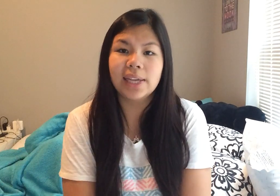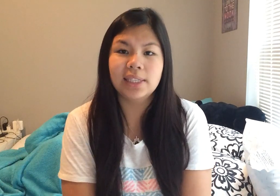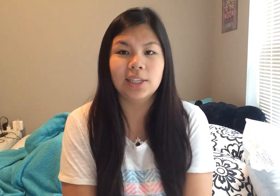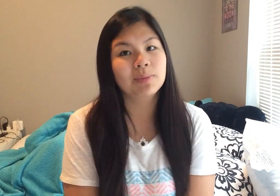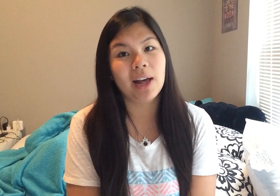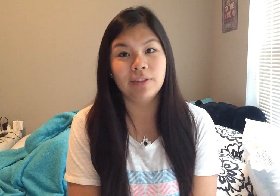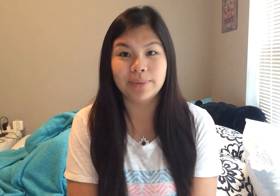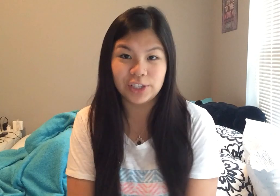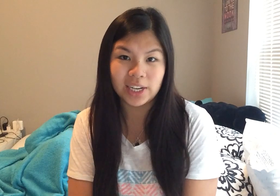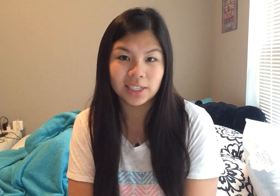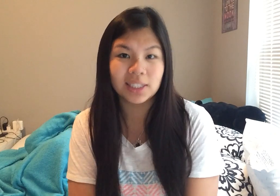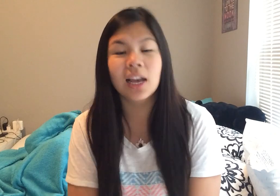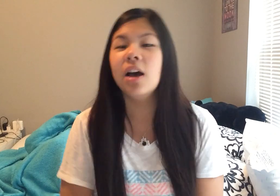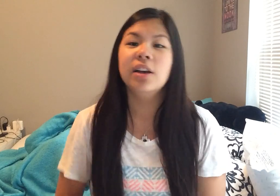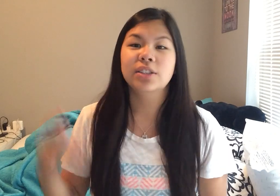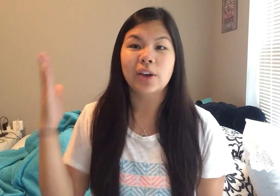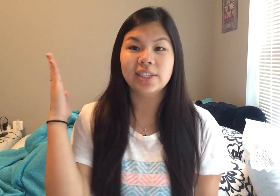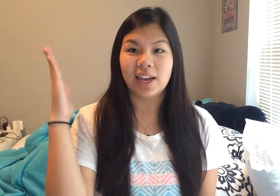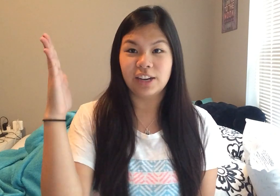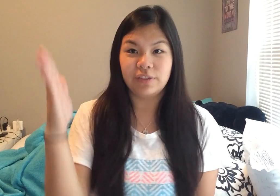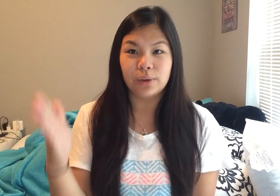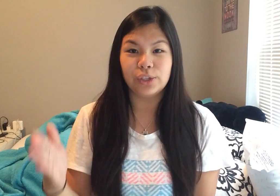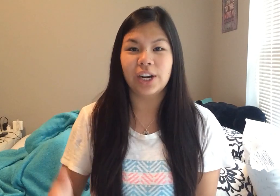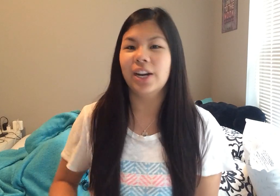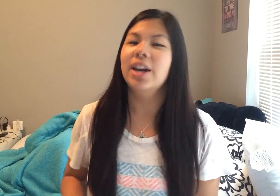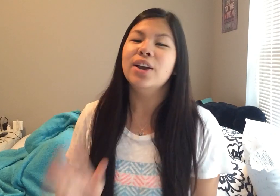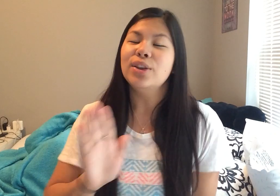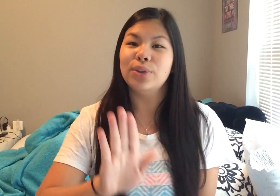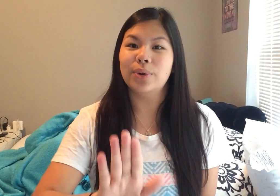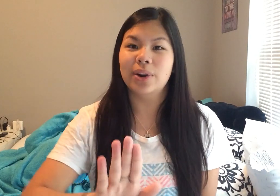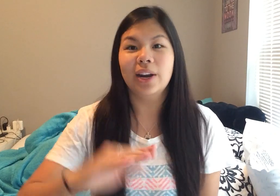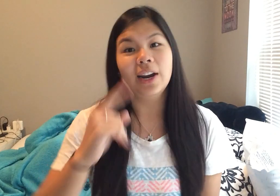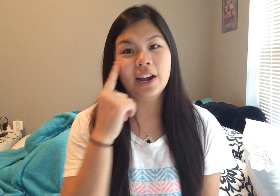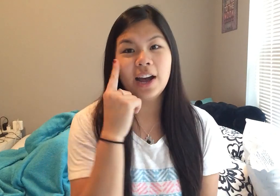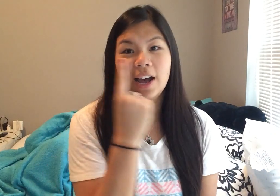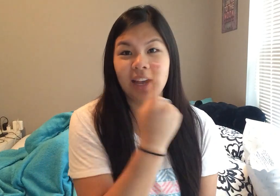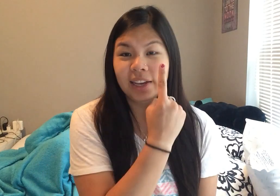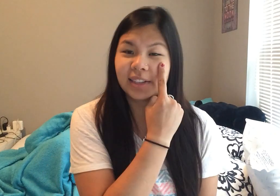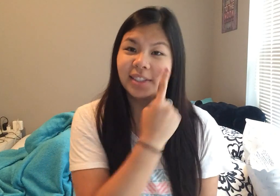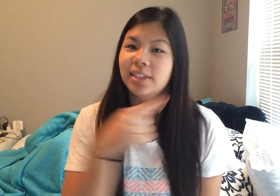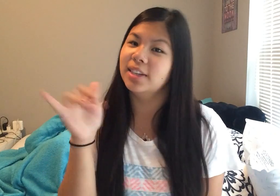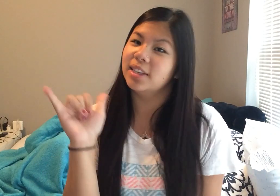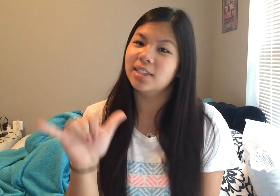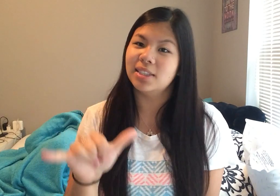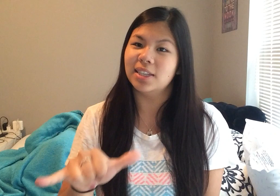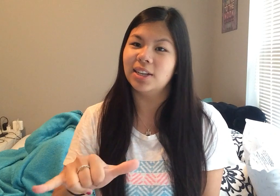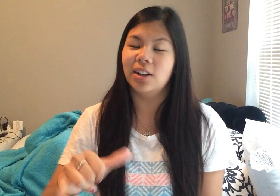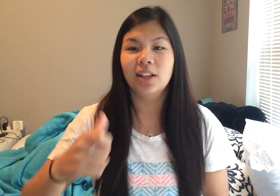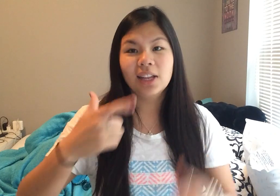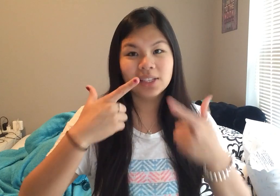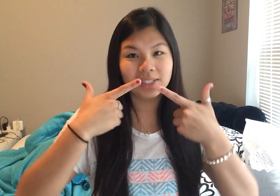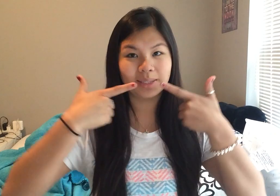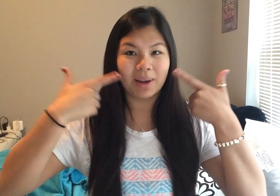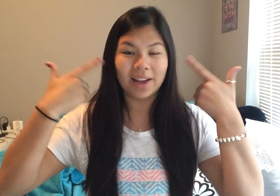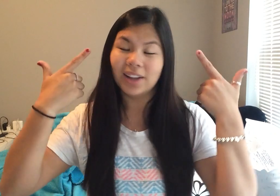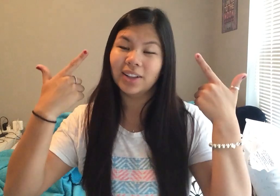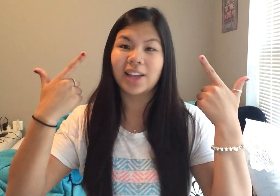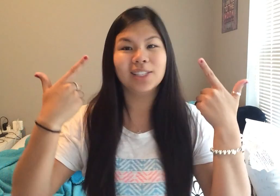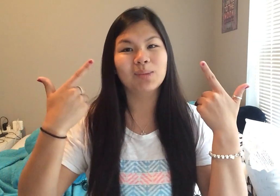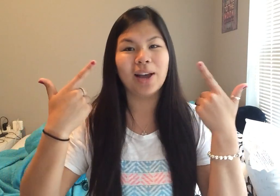still smile from your cheeks? So I signed future, your eyes still smile, and smile